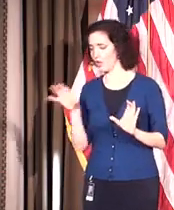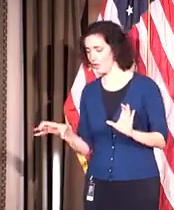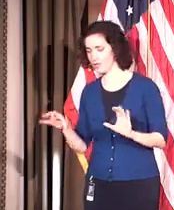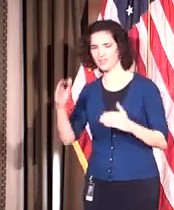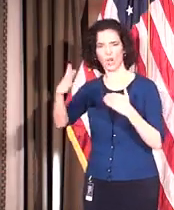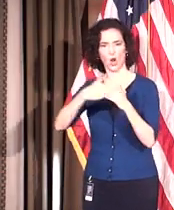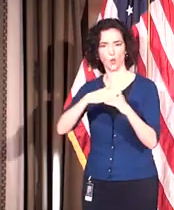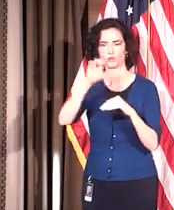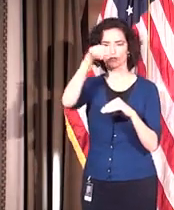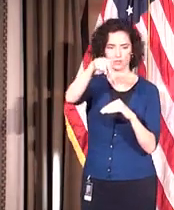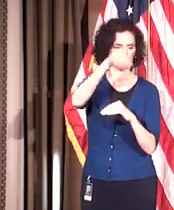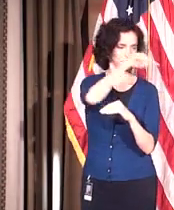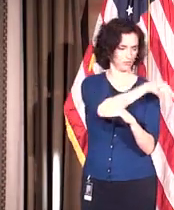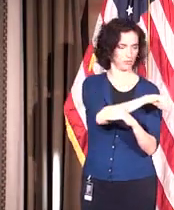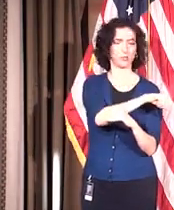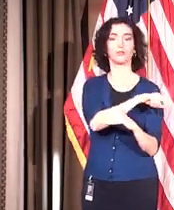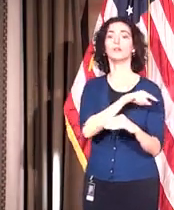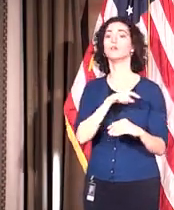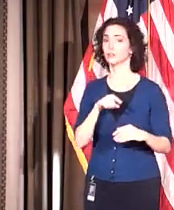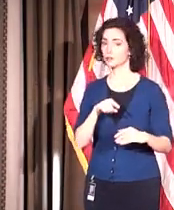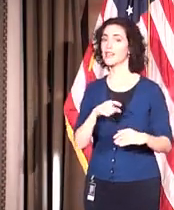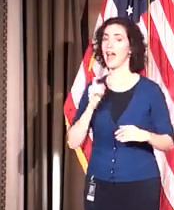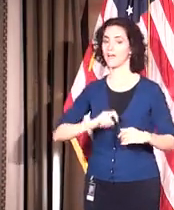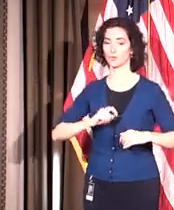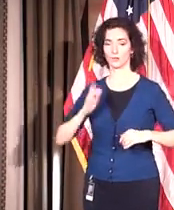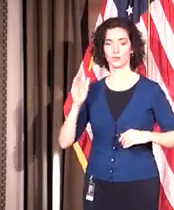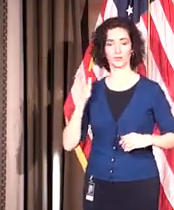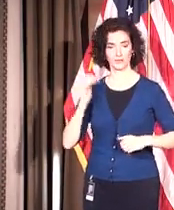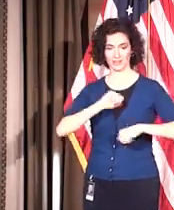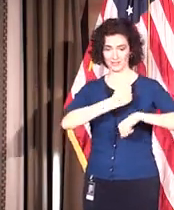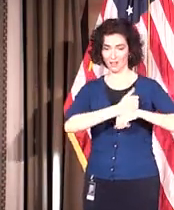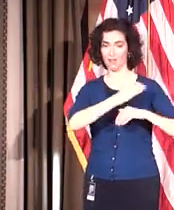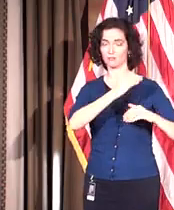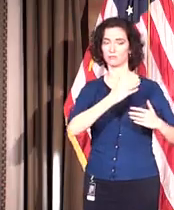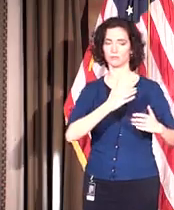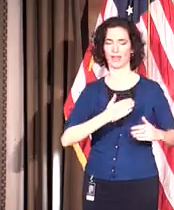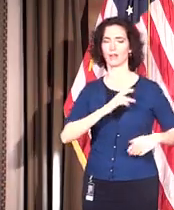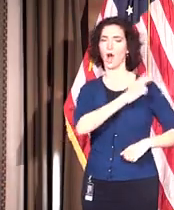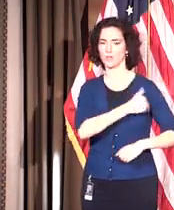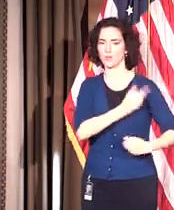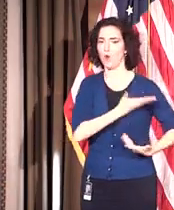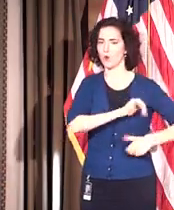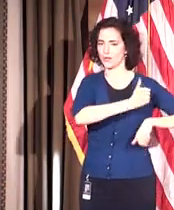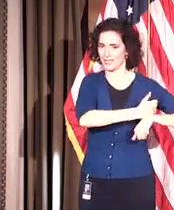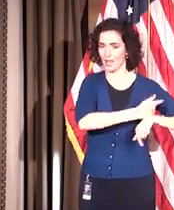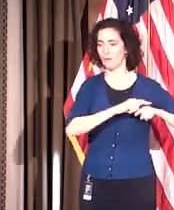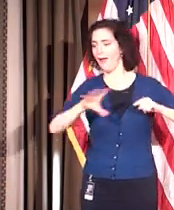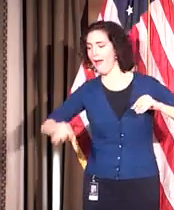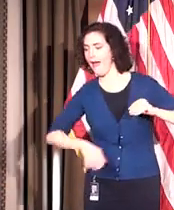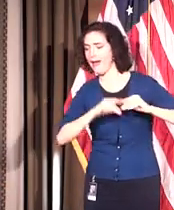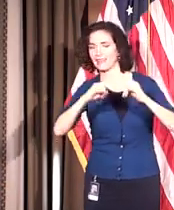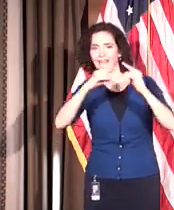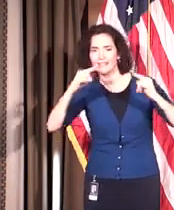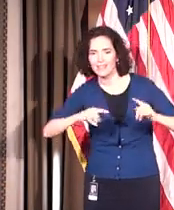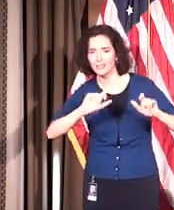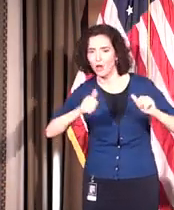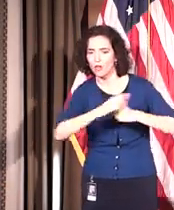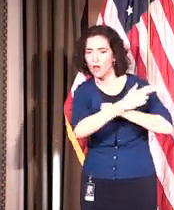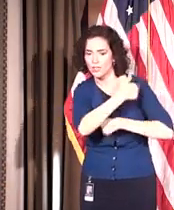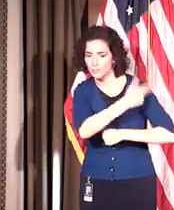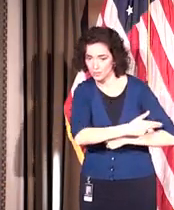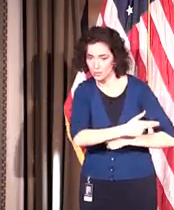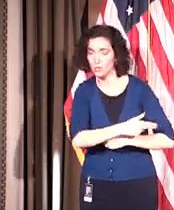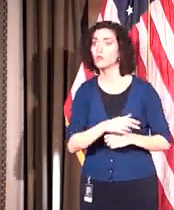online field hospitals. And that's multiple states around the country doing that, including a